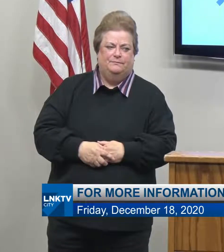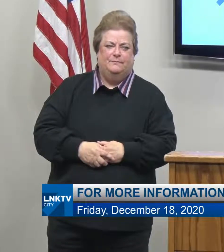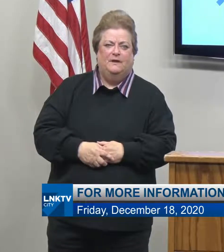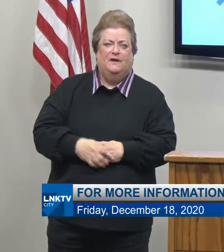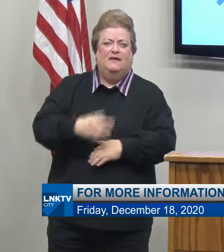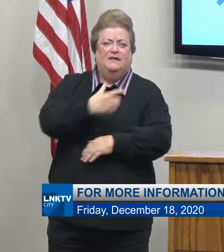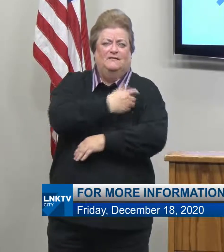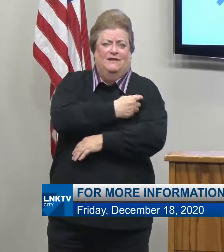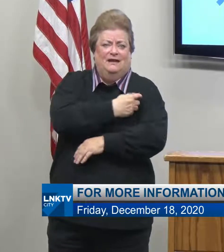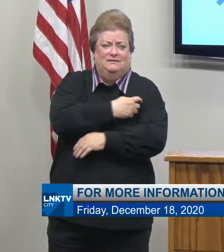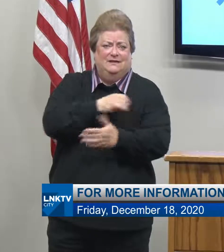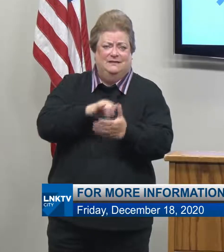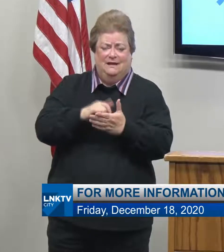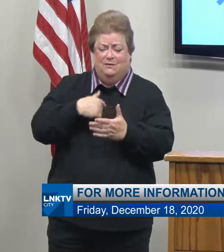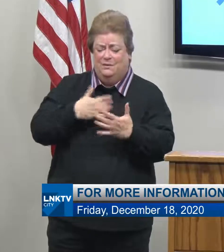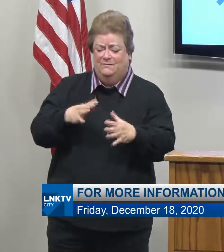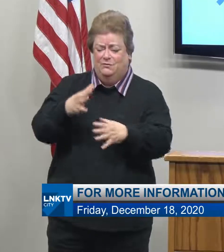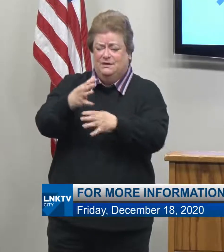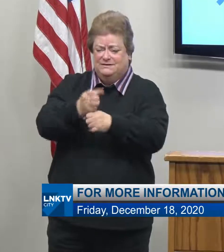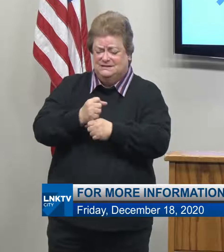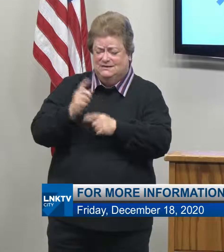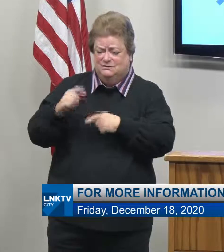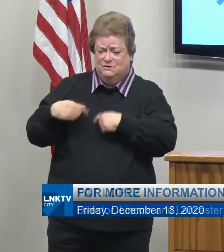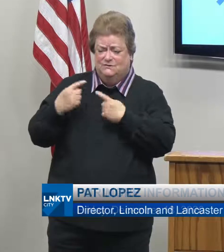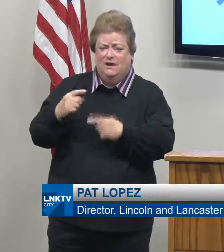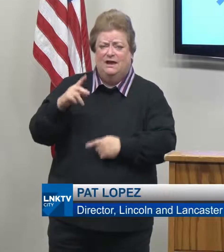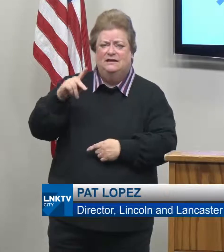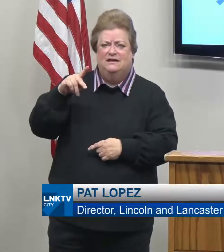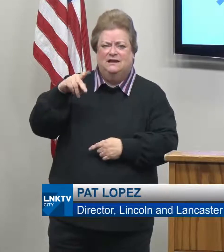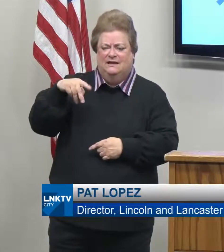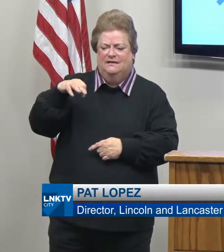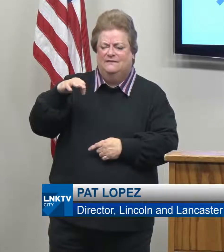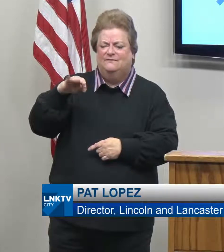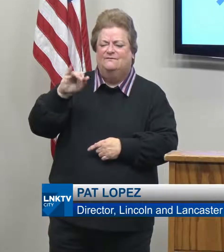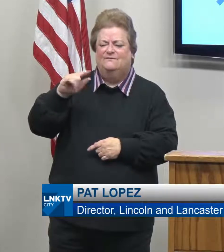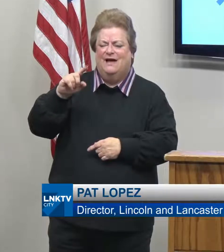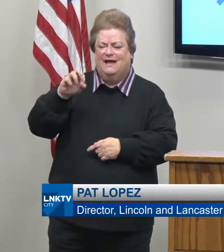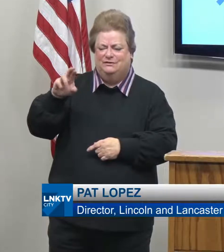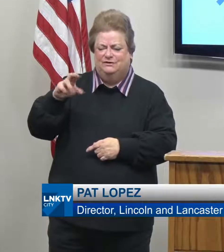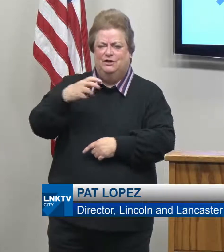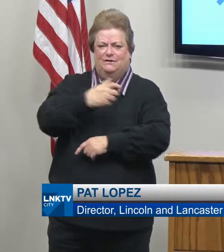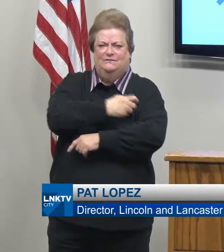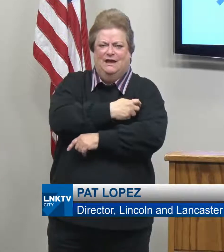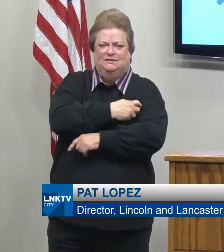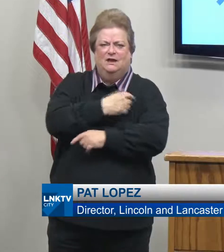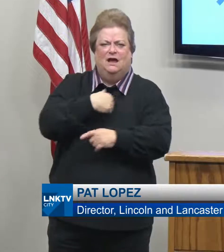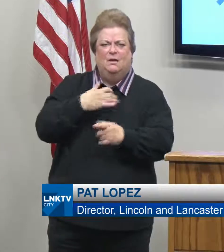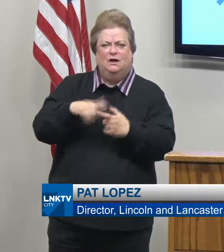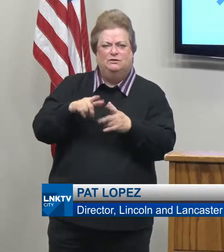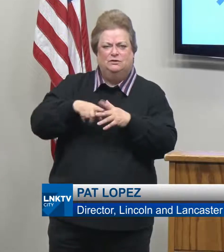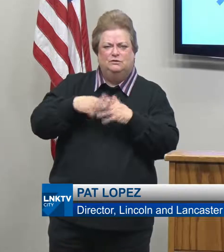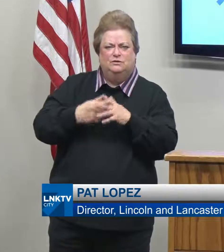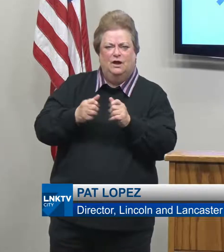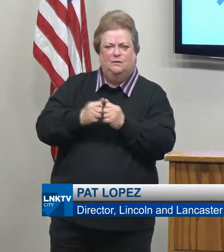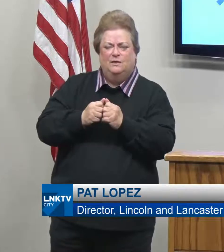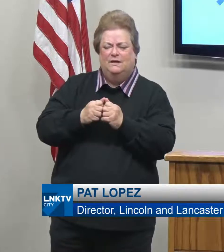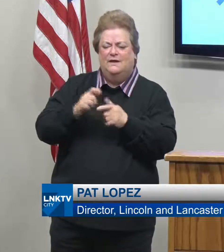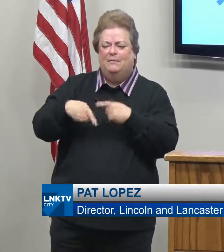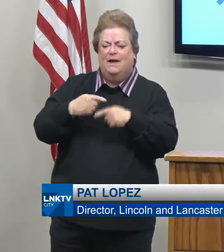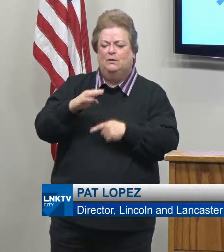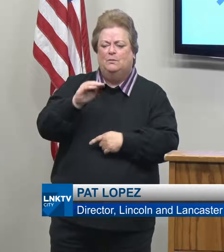The vaccine that we have received so far is the Pfizer vaccine, and I want to begin with an update on the Moderna